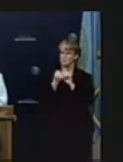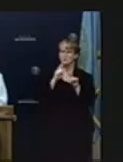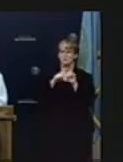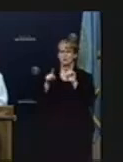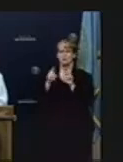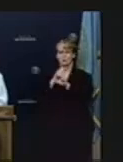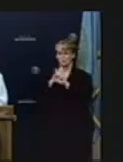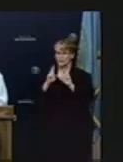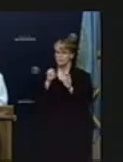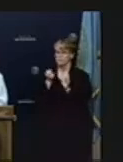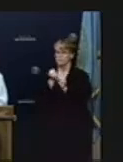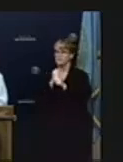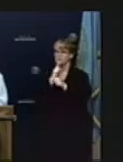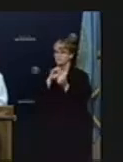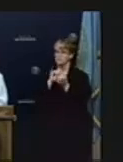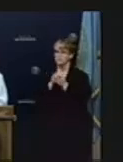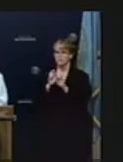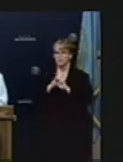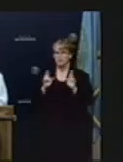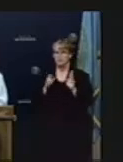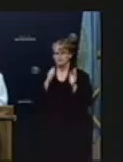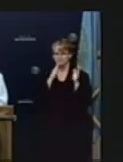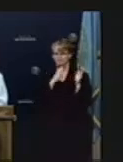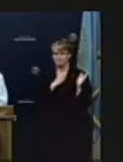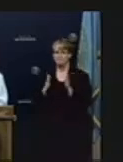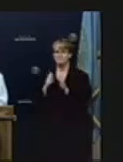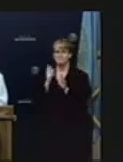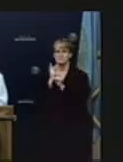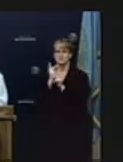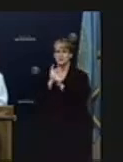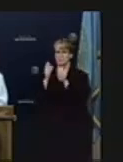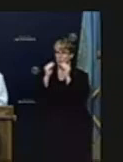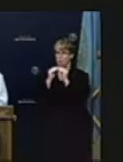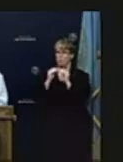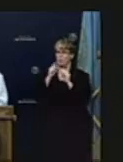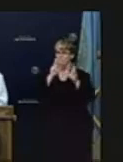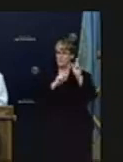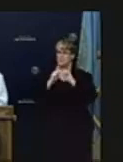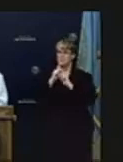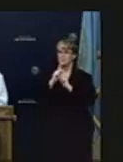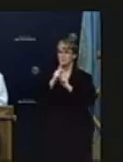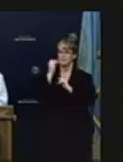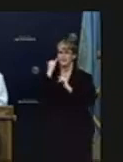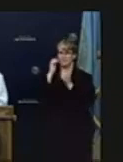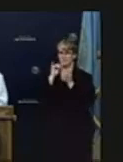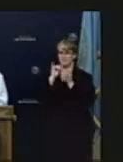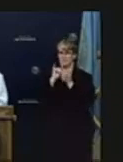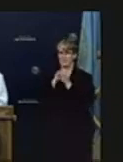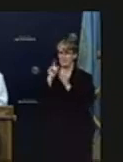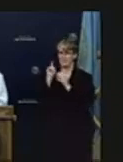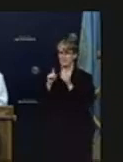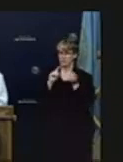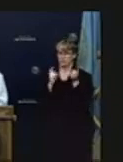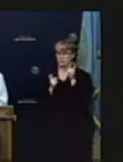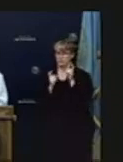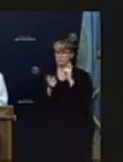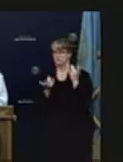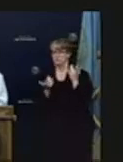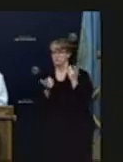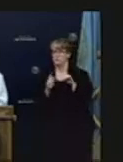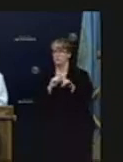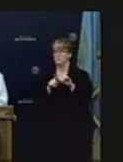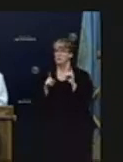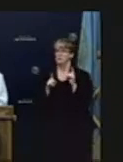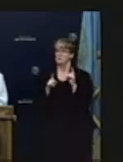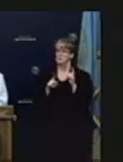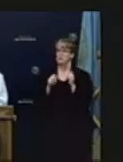sure that we have what we need to be able to take care of more if that need should arise. But I think because